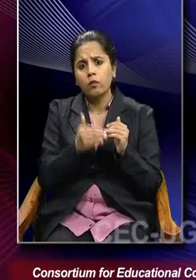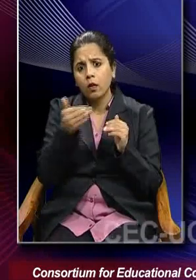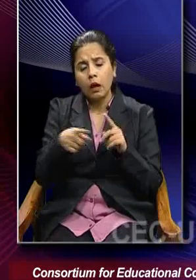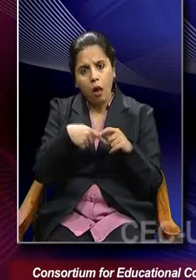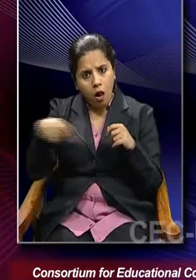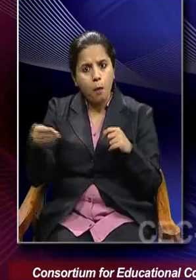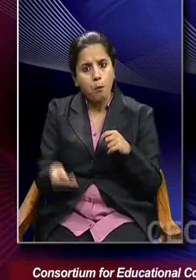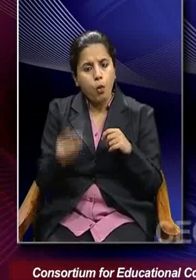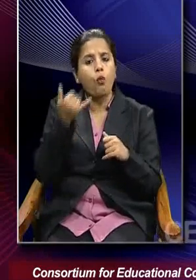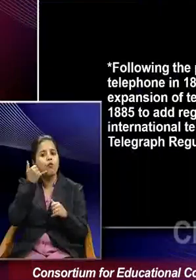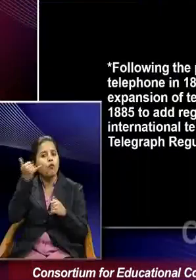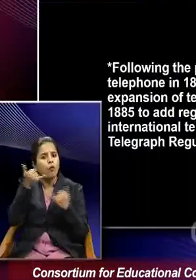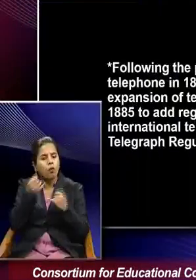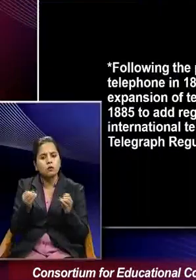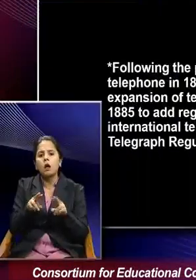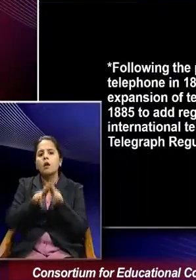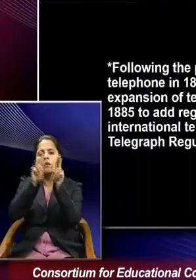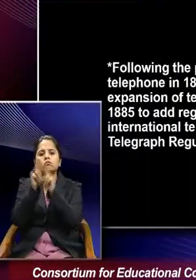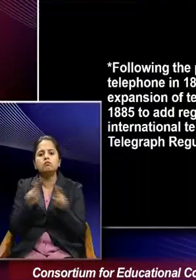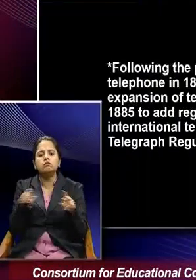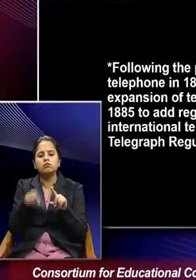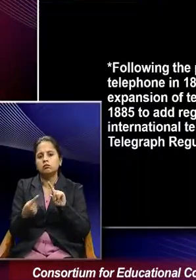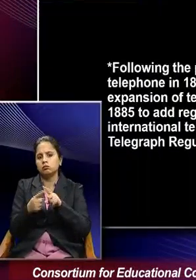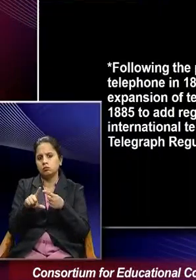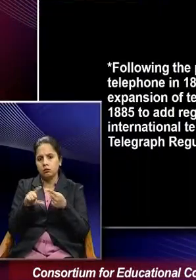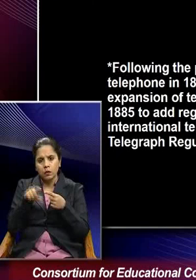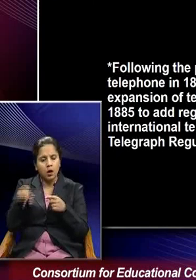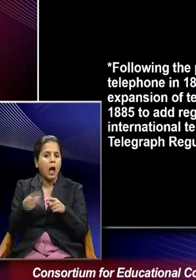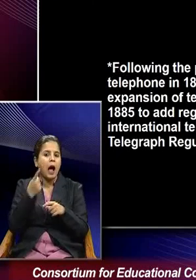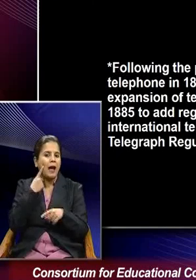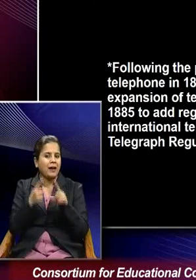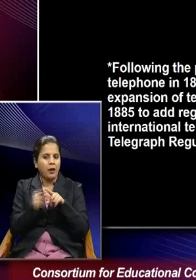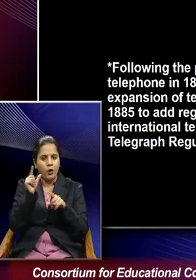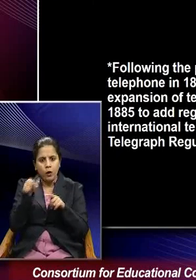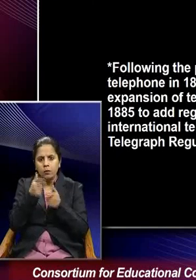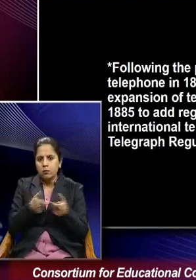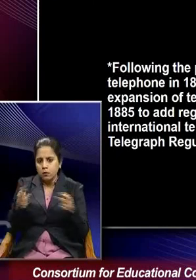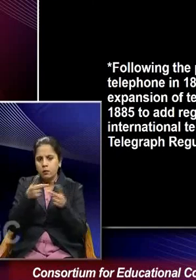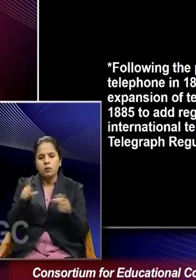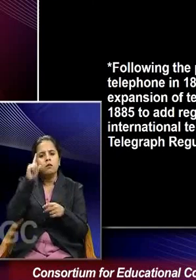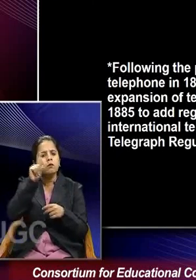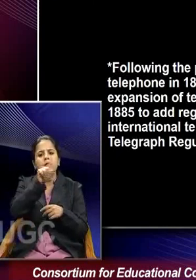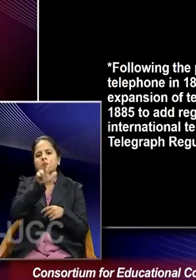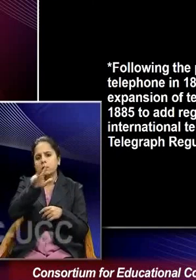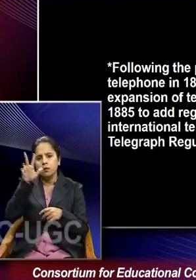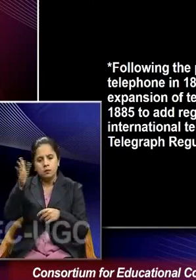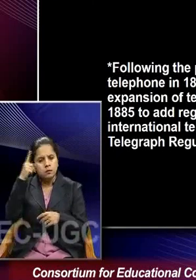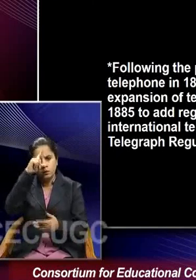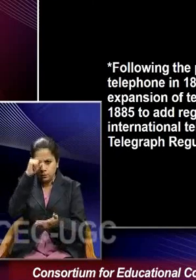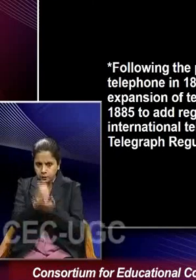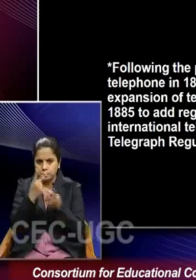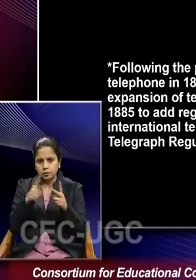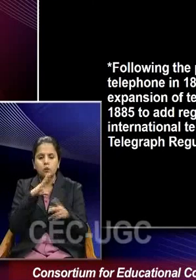of telephony, International Telecommunication Union decided in 1885 to